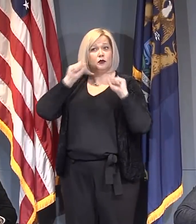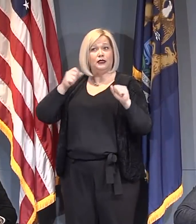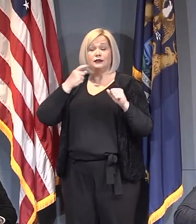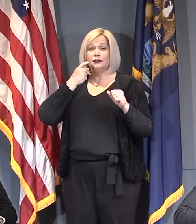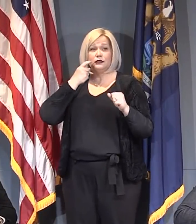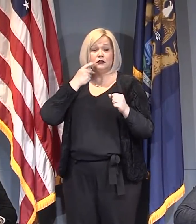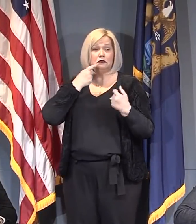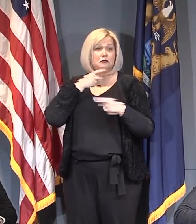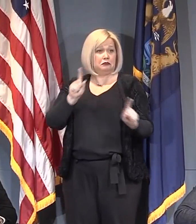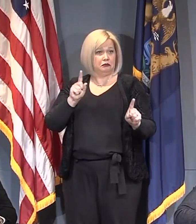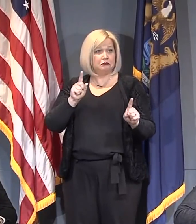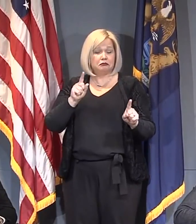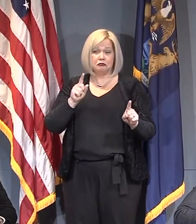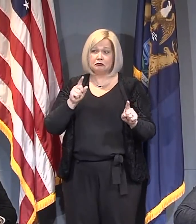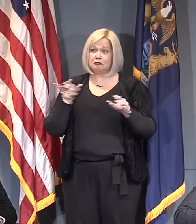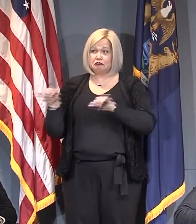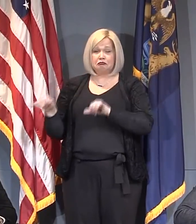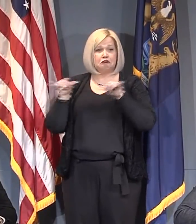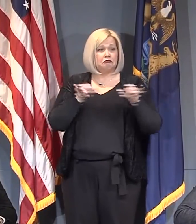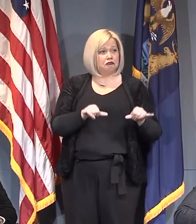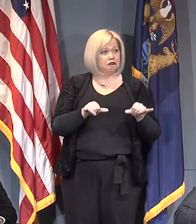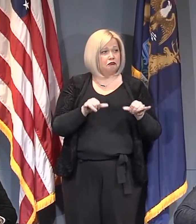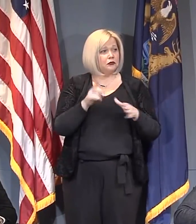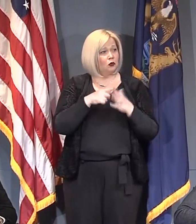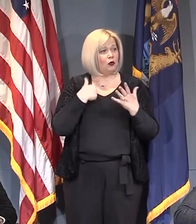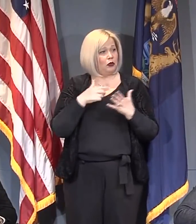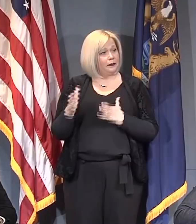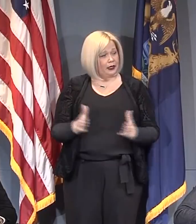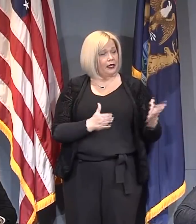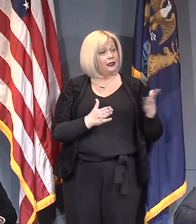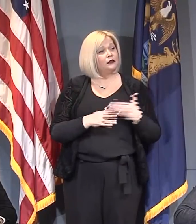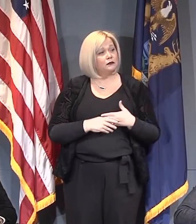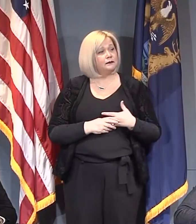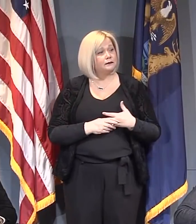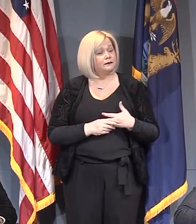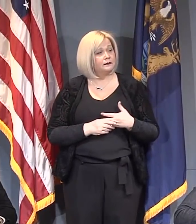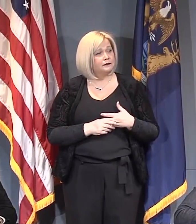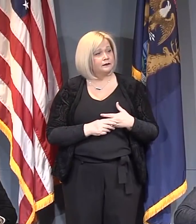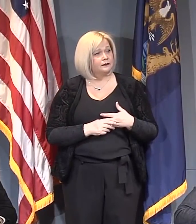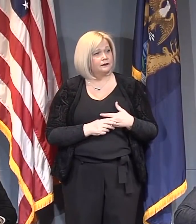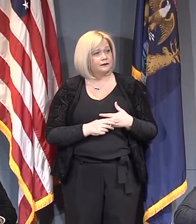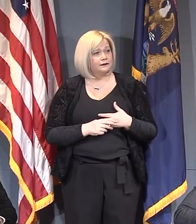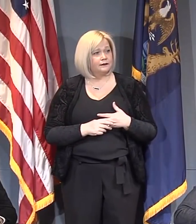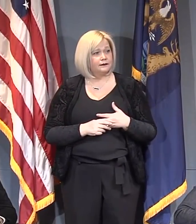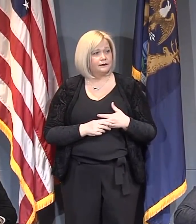that tracks with what we're thinking.